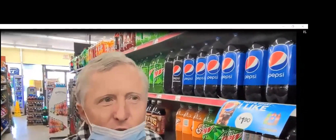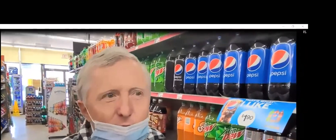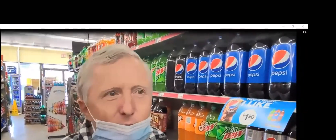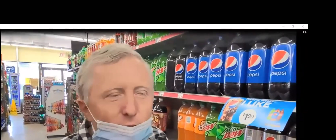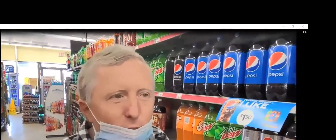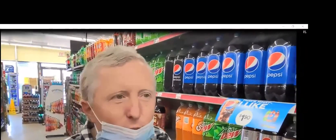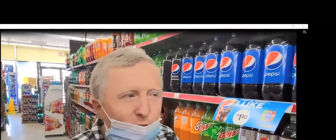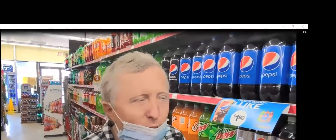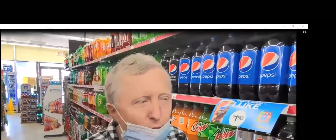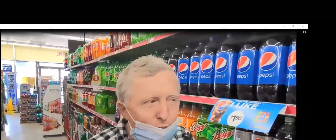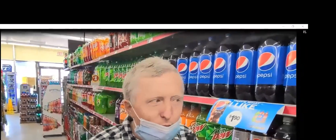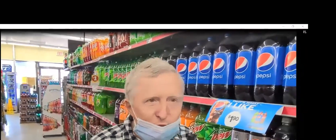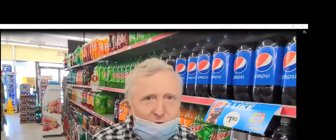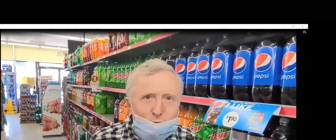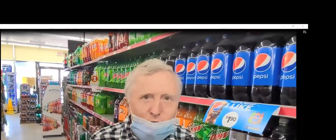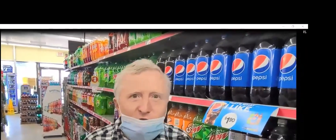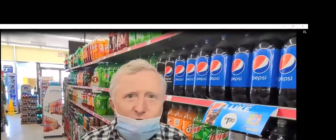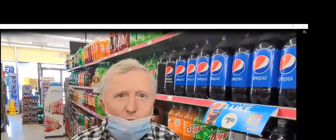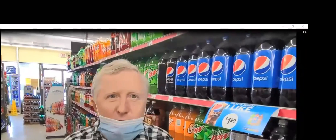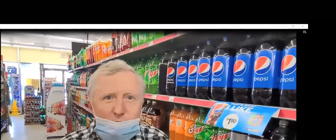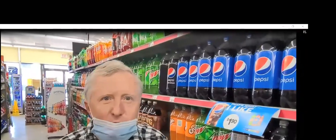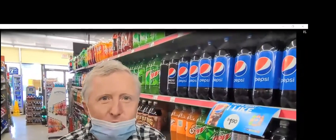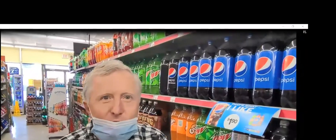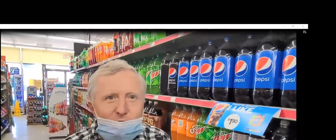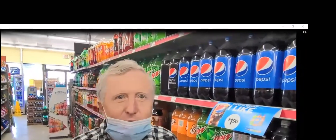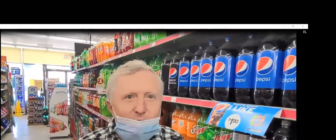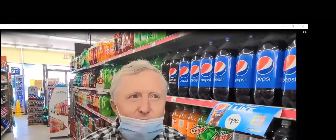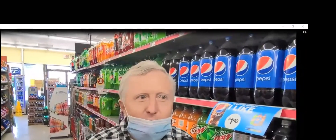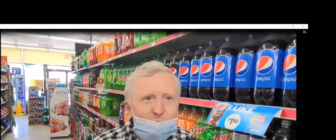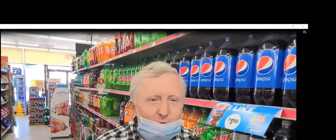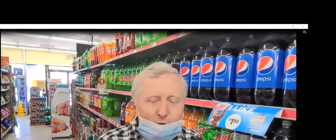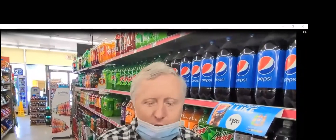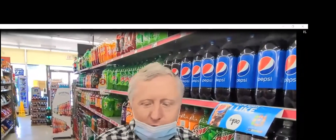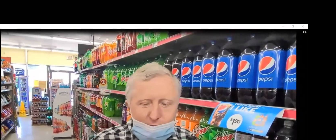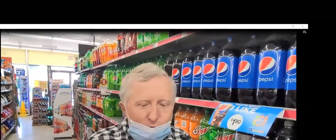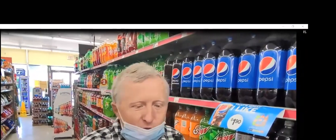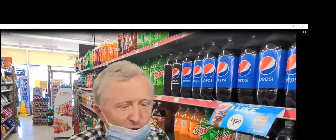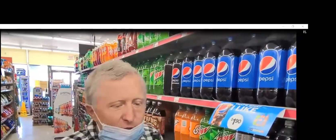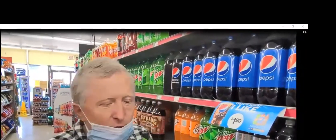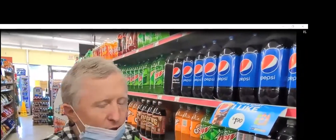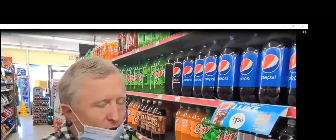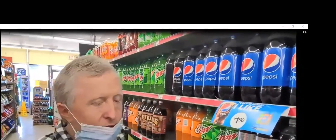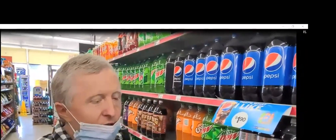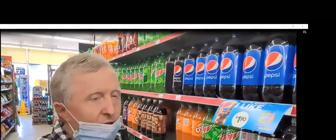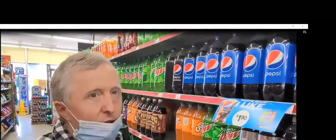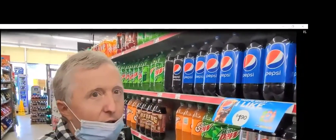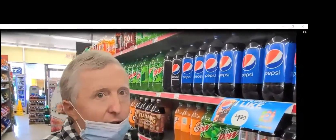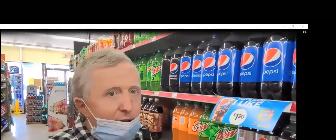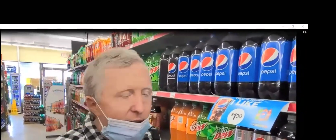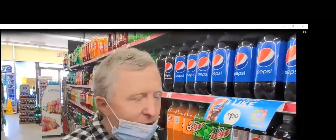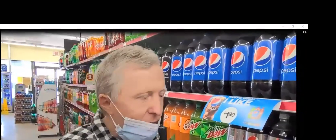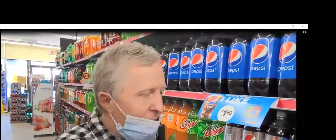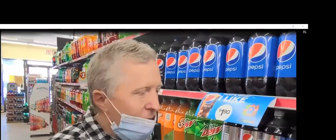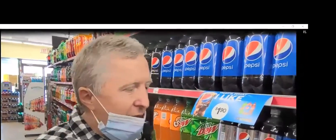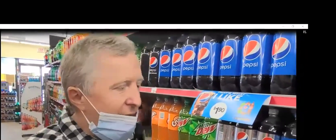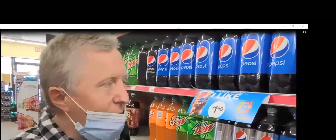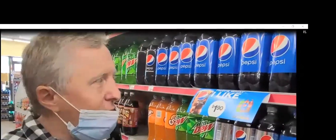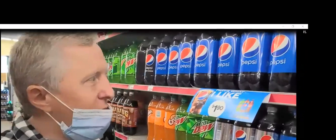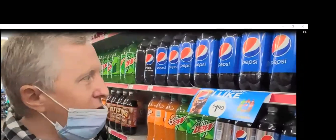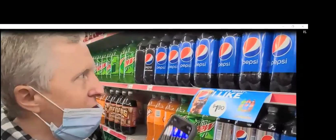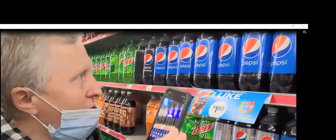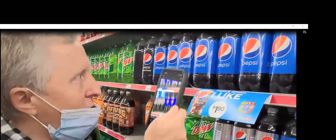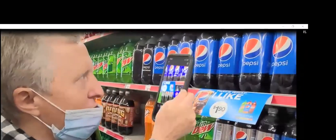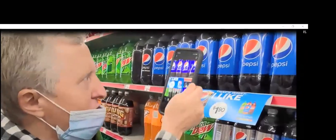didn't really believe what she told me, then I could use the Seeing IA